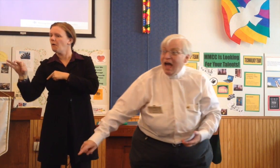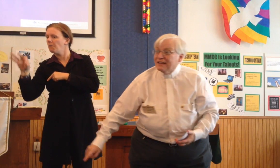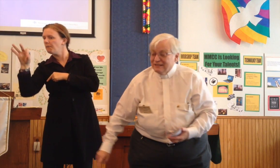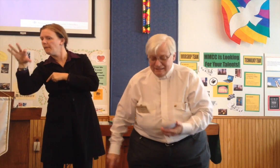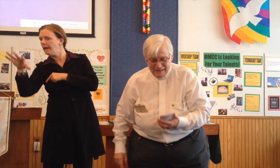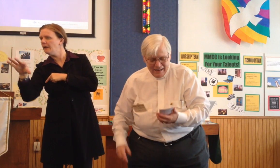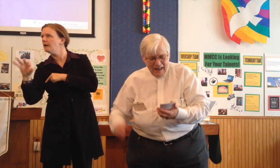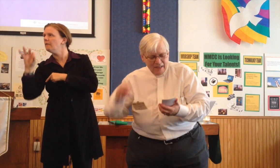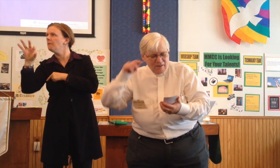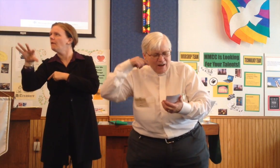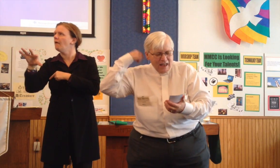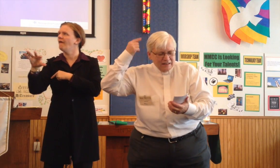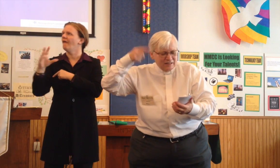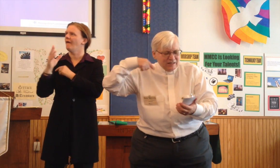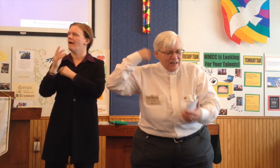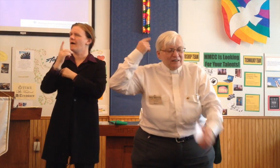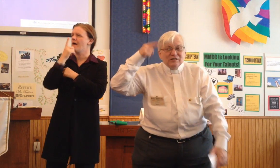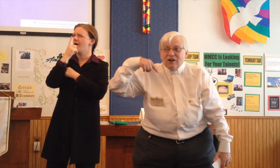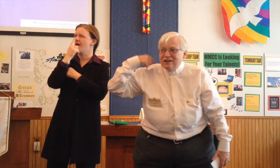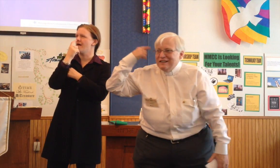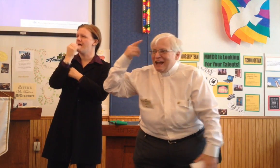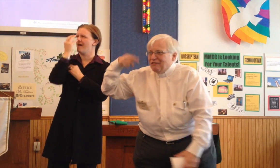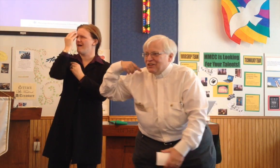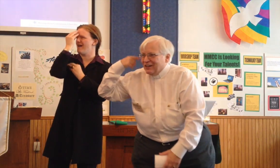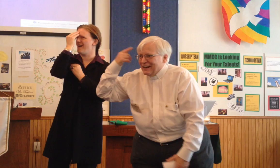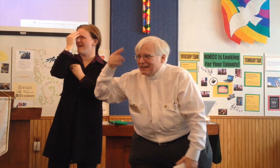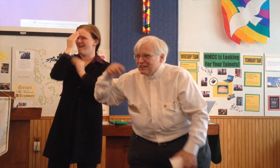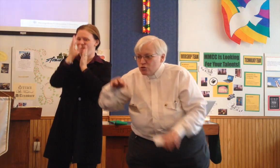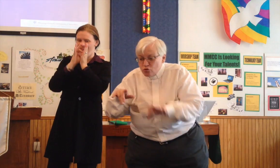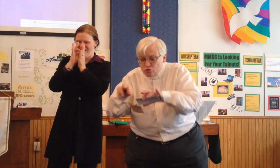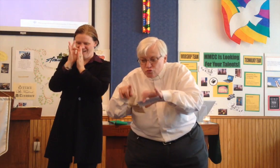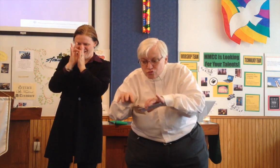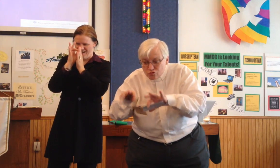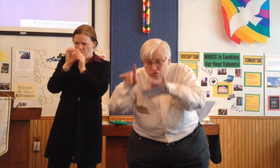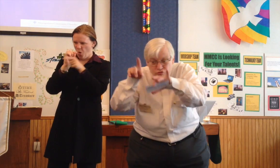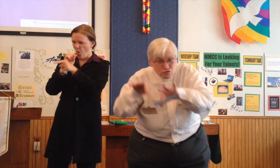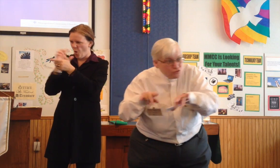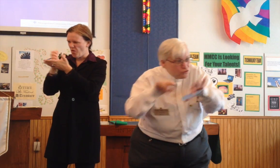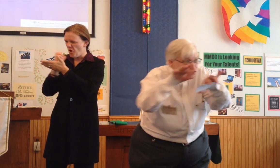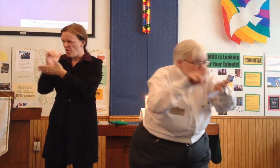got. And their heads started calculating.